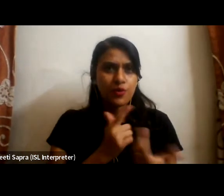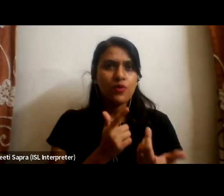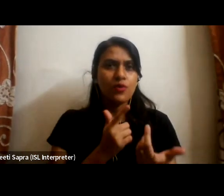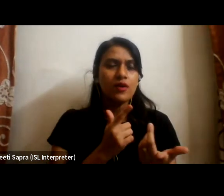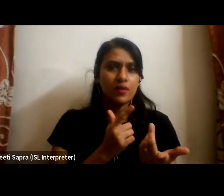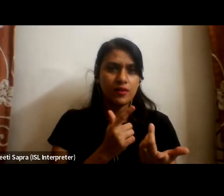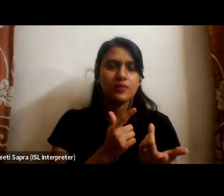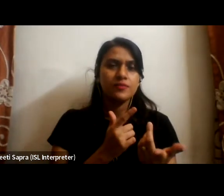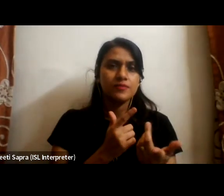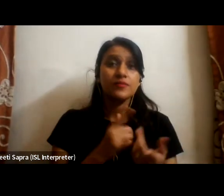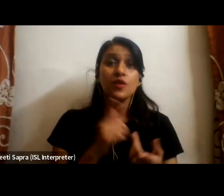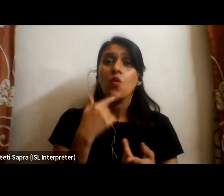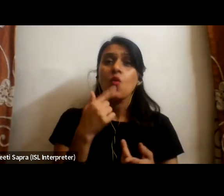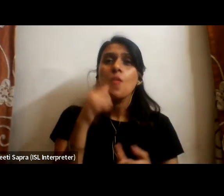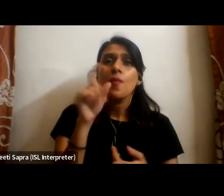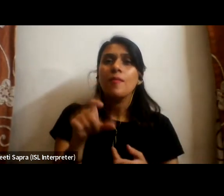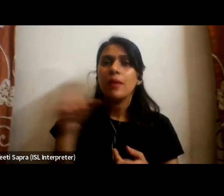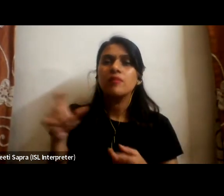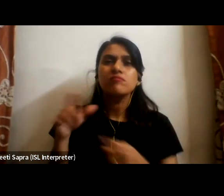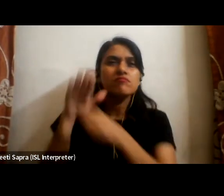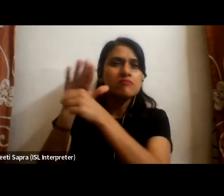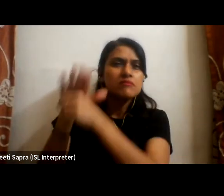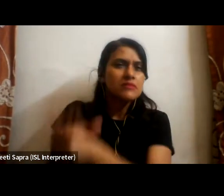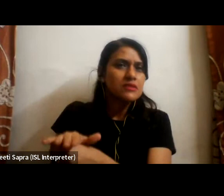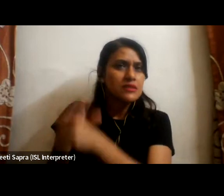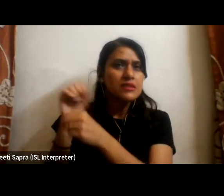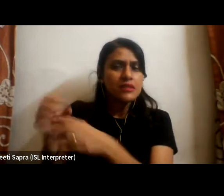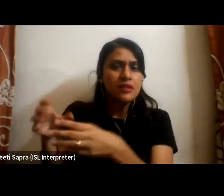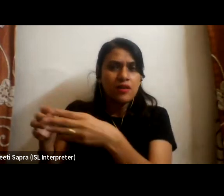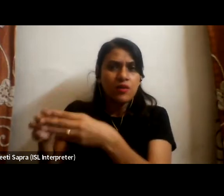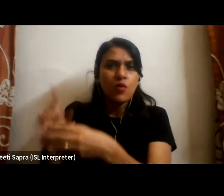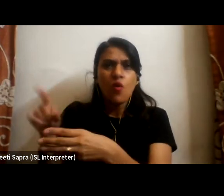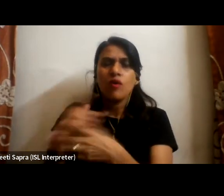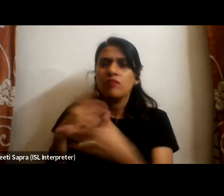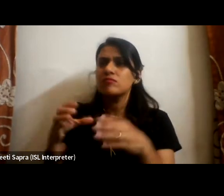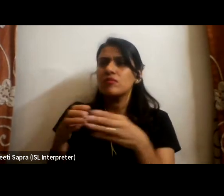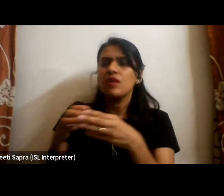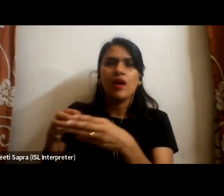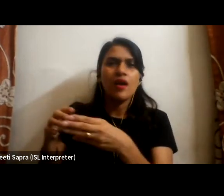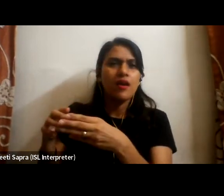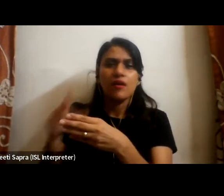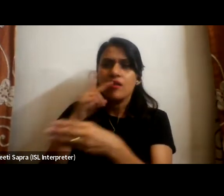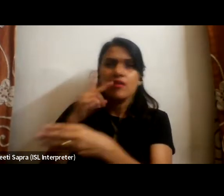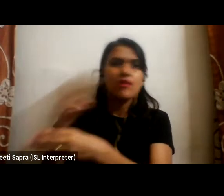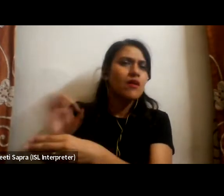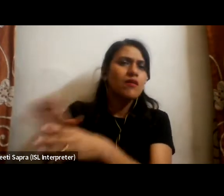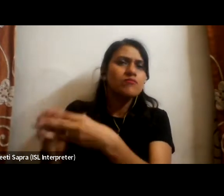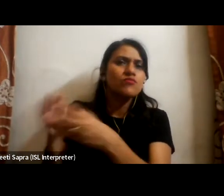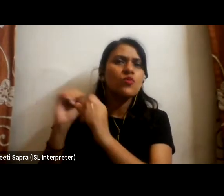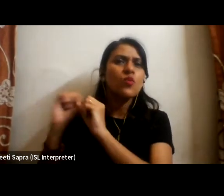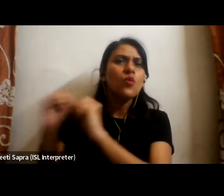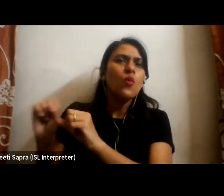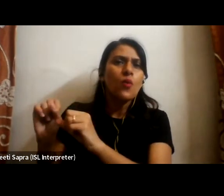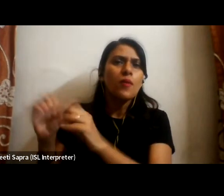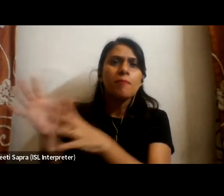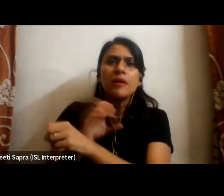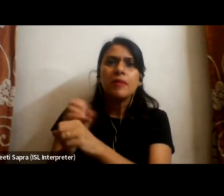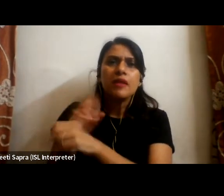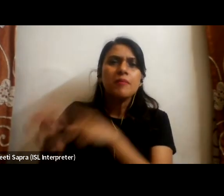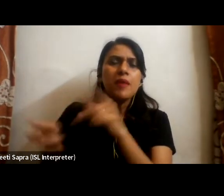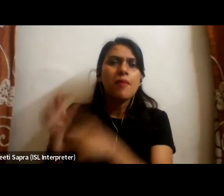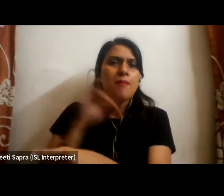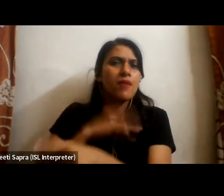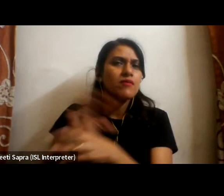who are the most vulnerable start losing out more before the court. And we say, no, in fact, what the court is doing is